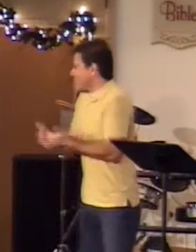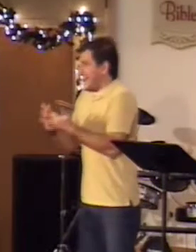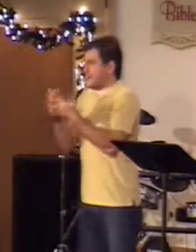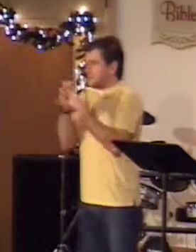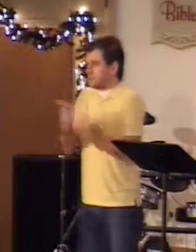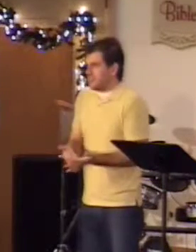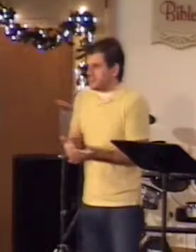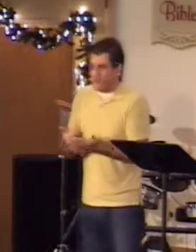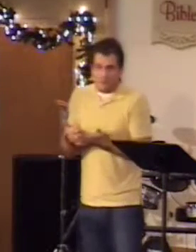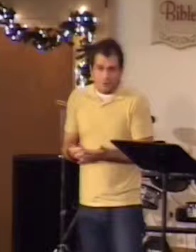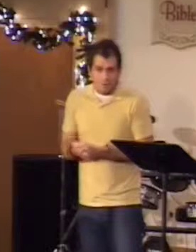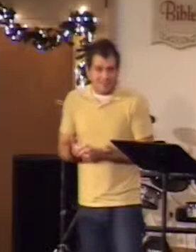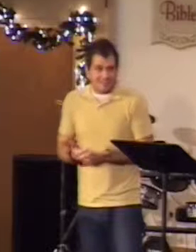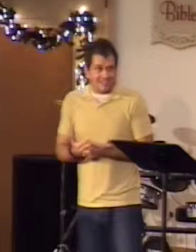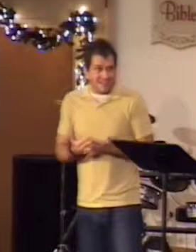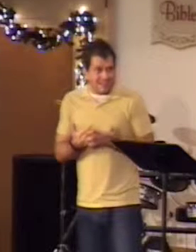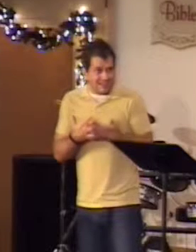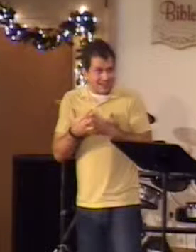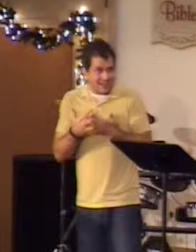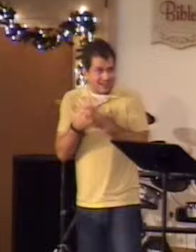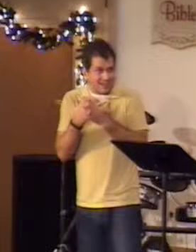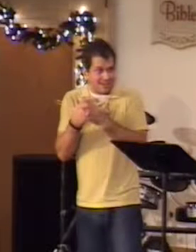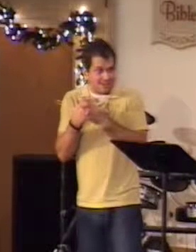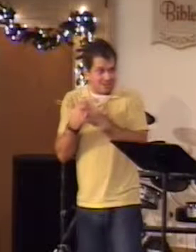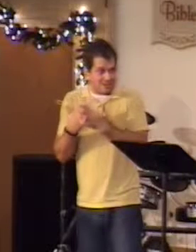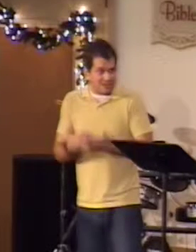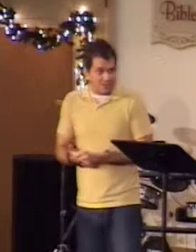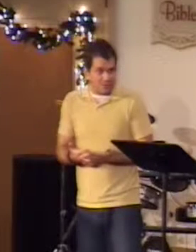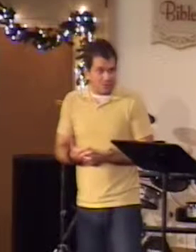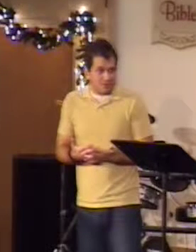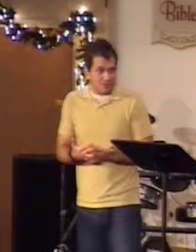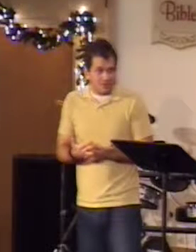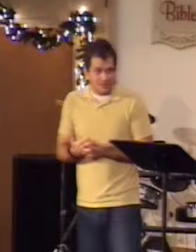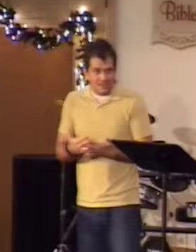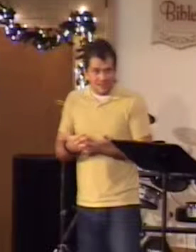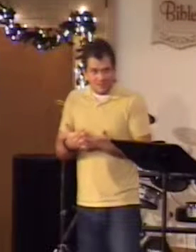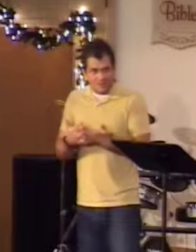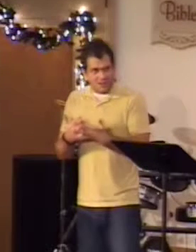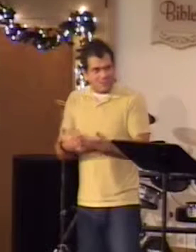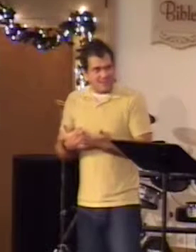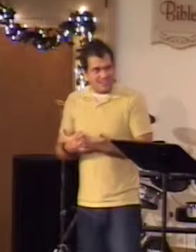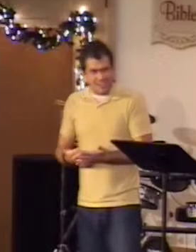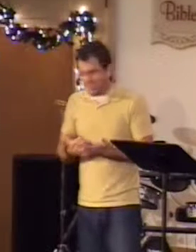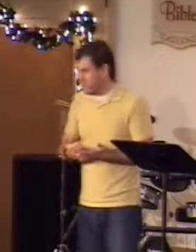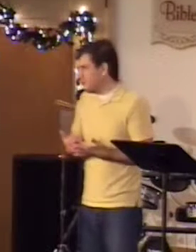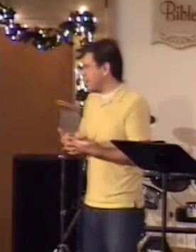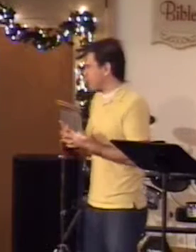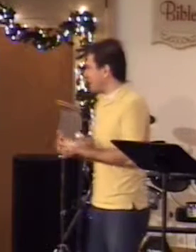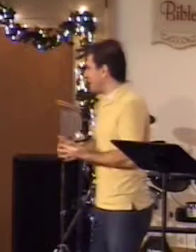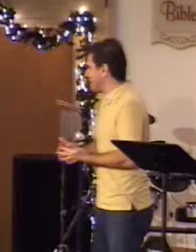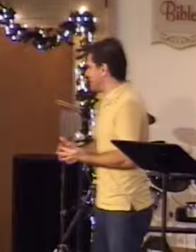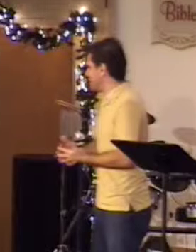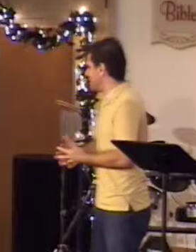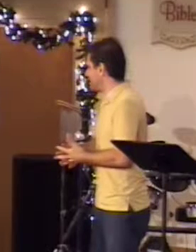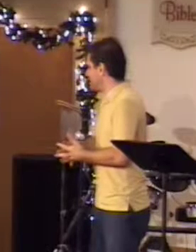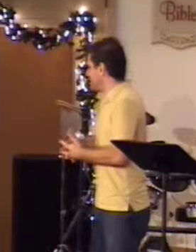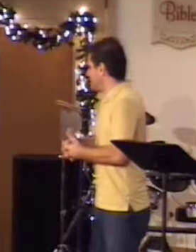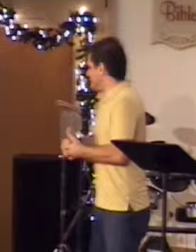great. And he was with us for a few minutes. And then they said he had to go to the NICU. We're like, wait, the NICU? Wait,